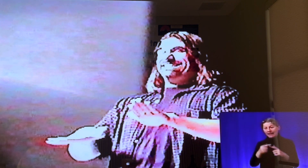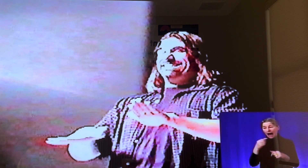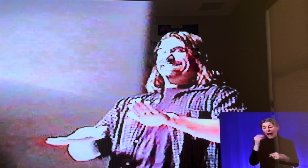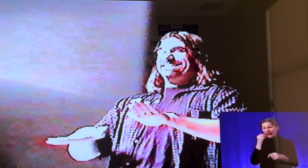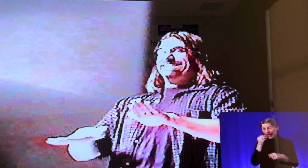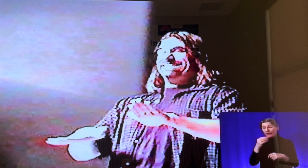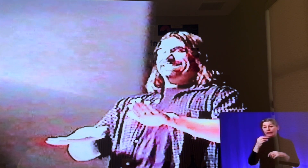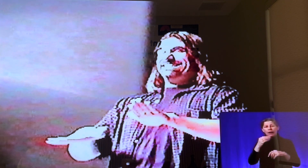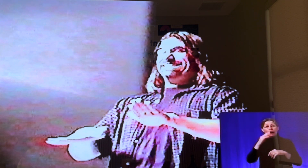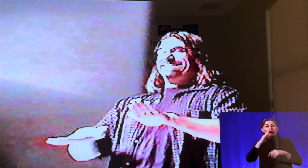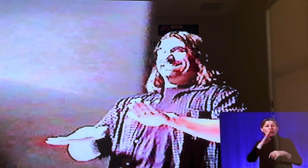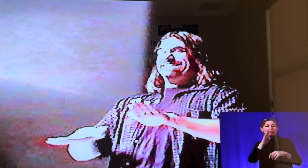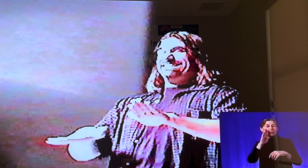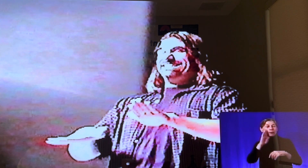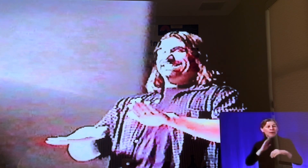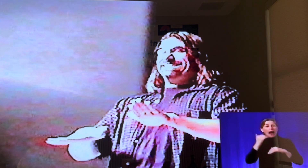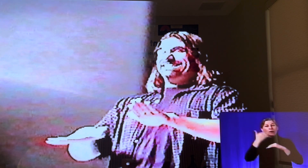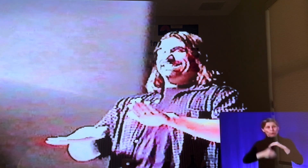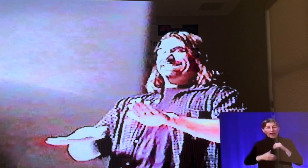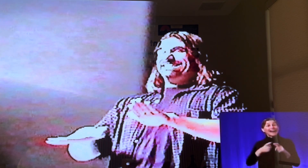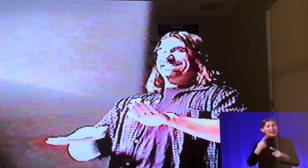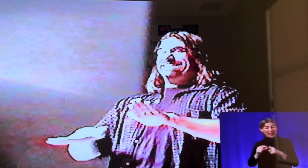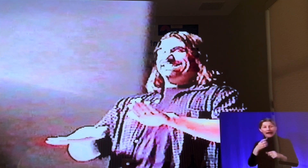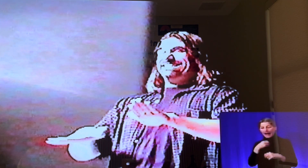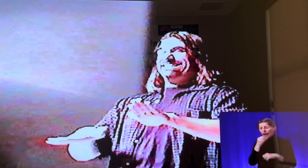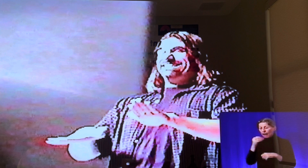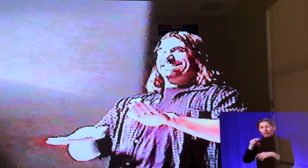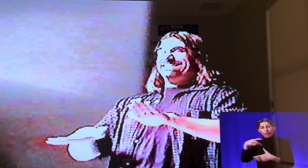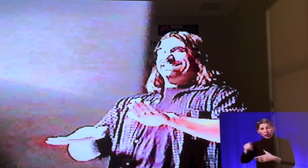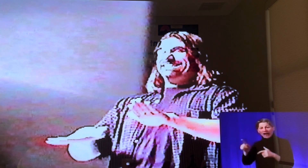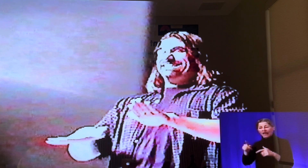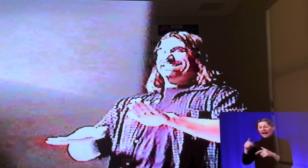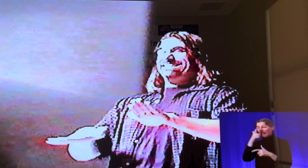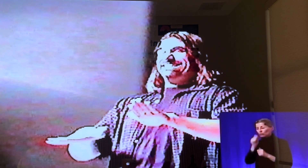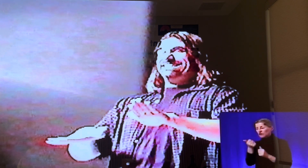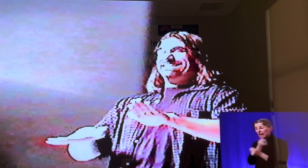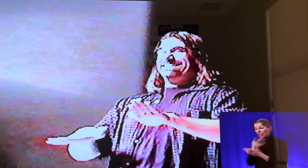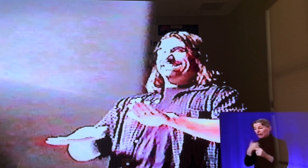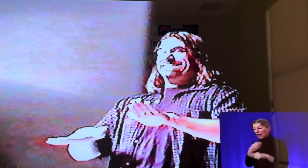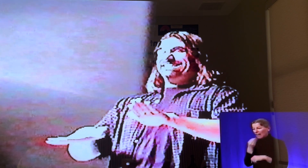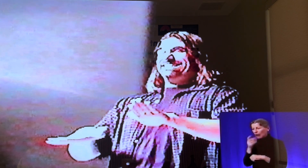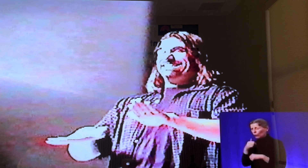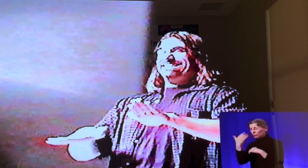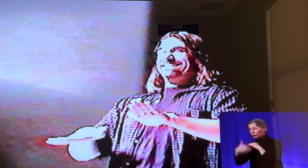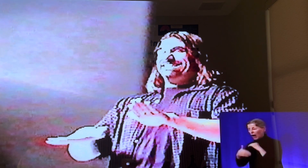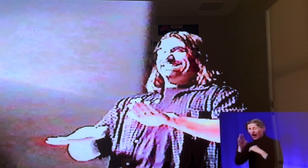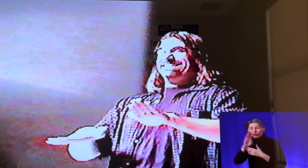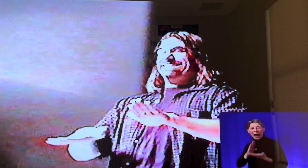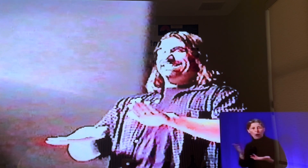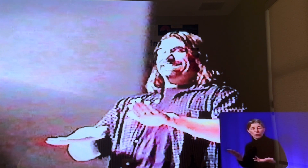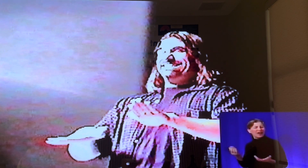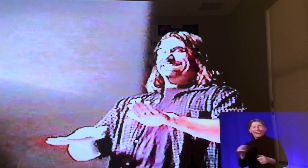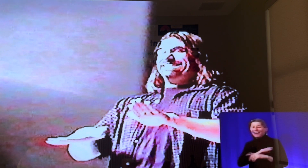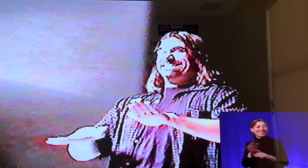pudding, interesting, everything I ate was brown. It would really sound kind of, I don't know, I think kind of cheesy. So you want to make that last